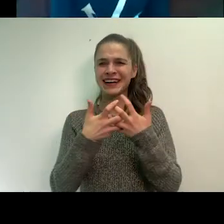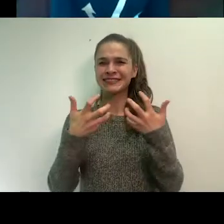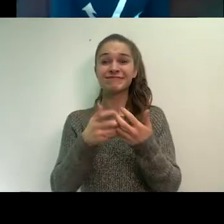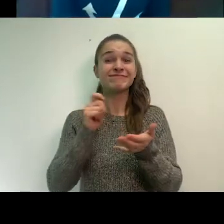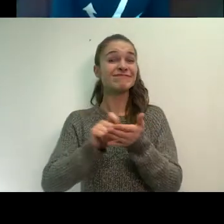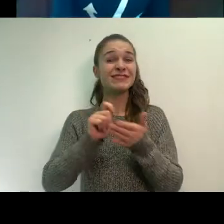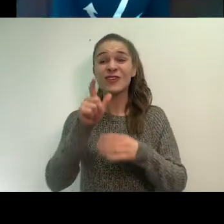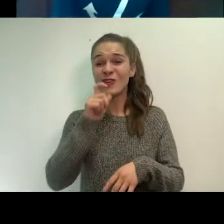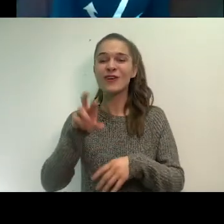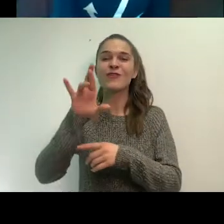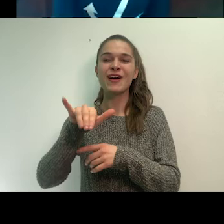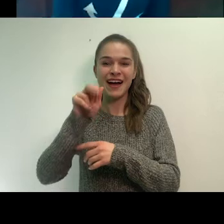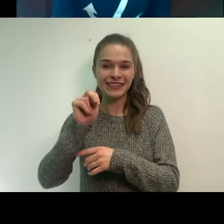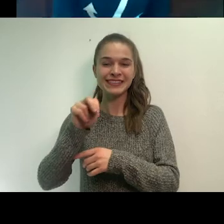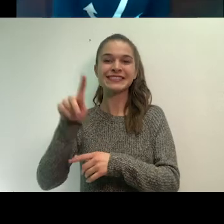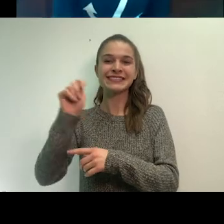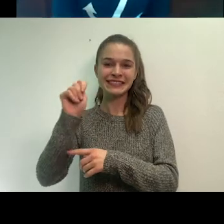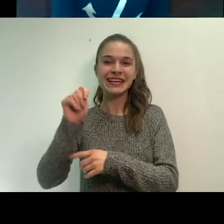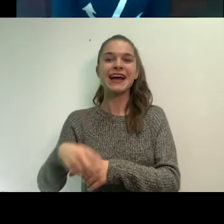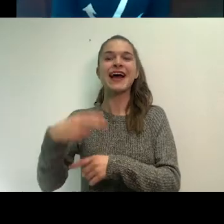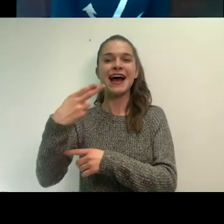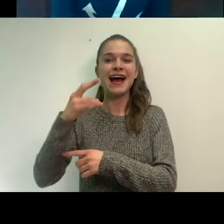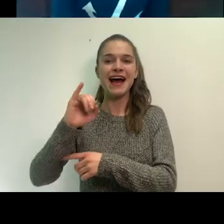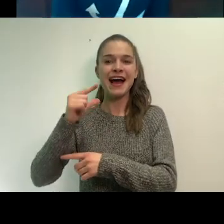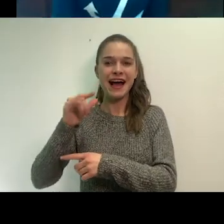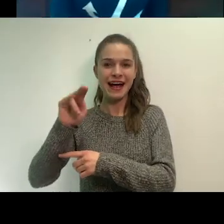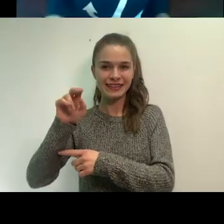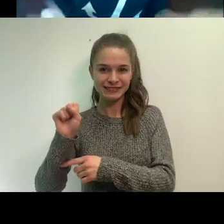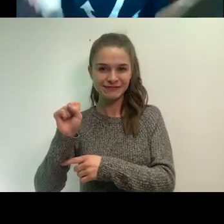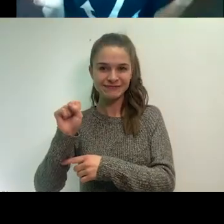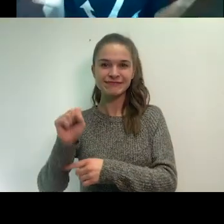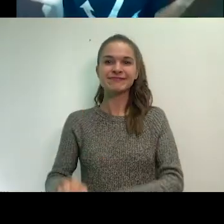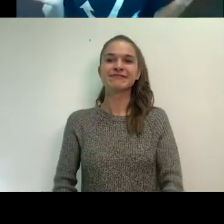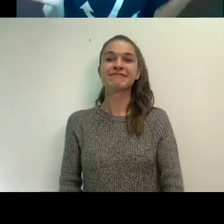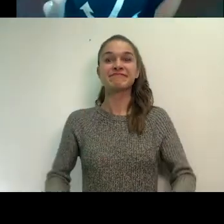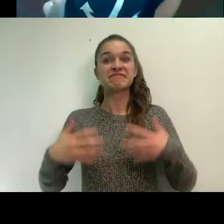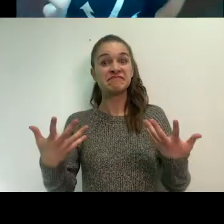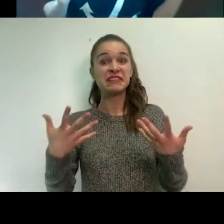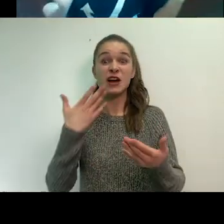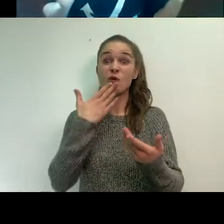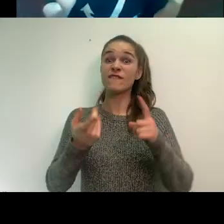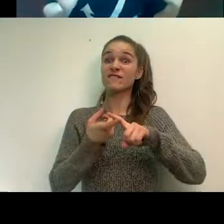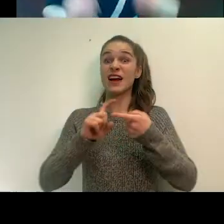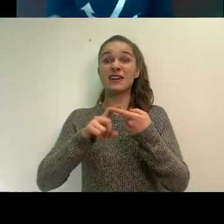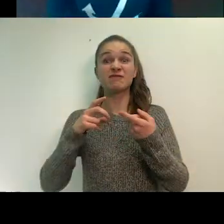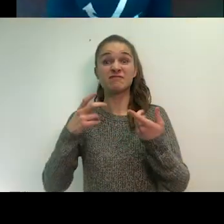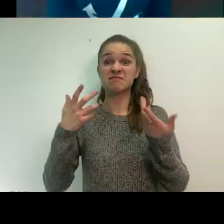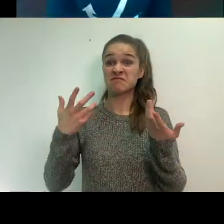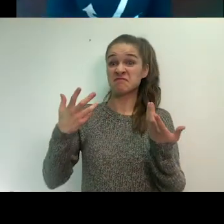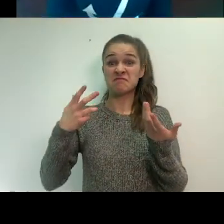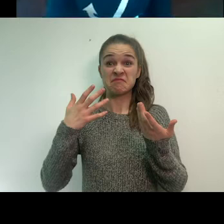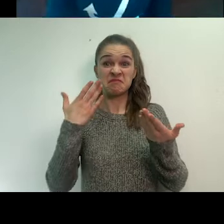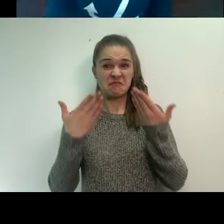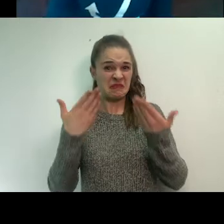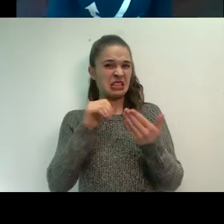written by Ryan T. Higgins. Well, speaking of being a good friend, probably best not